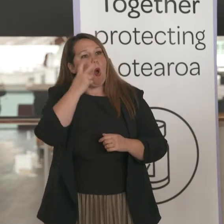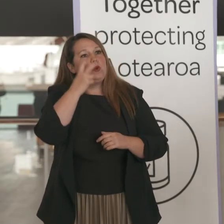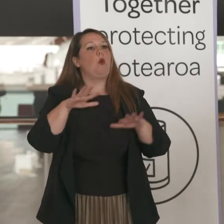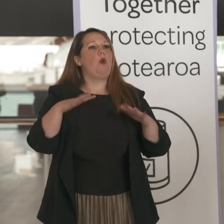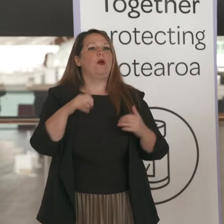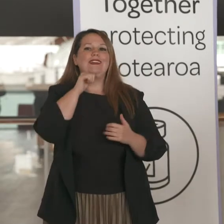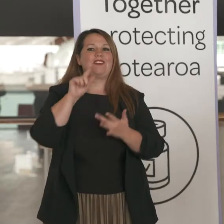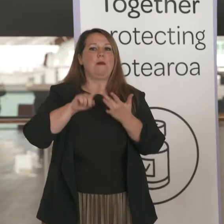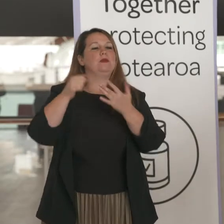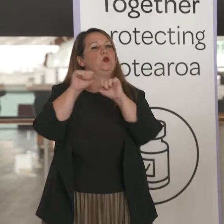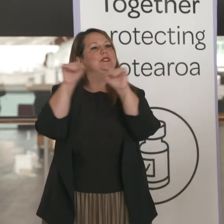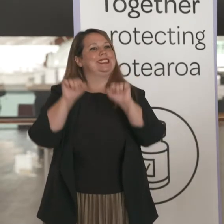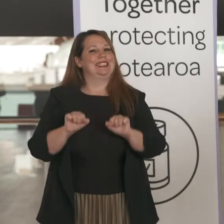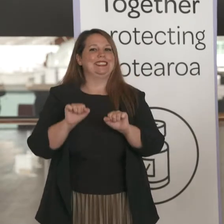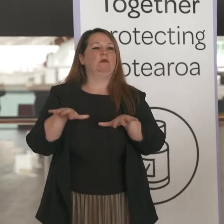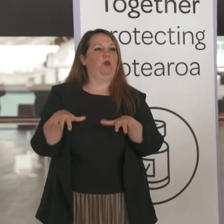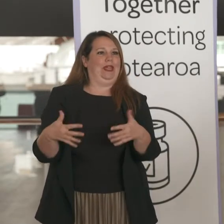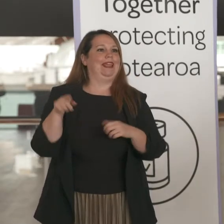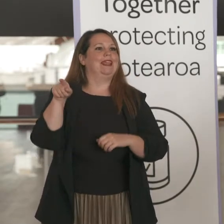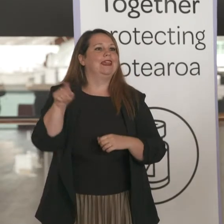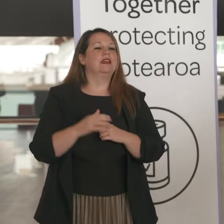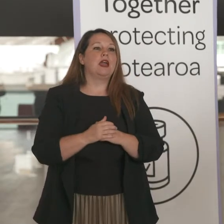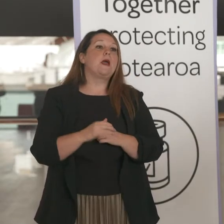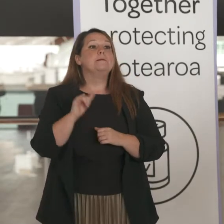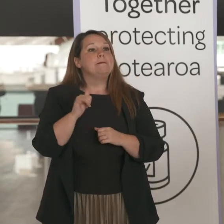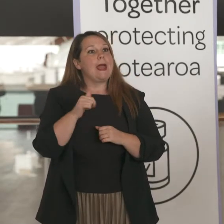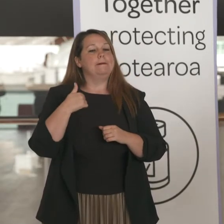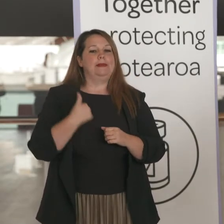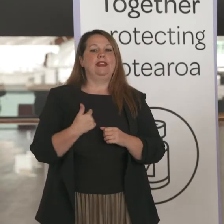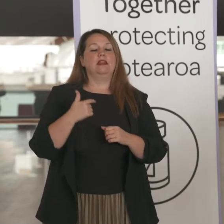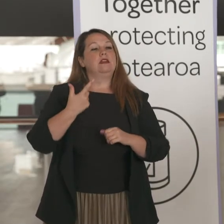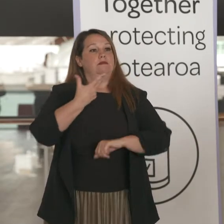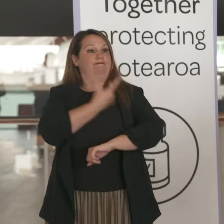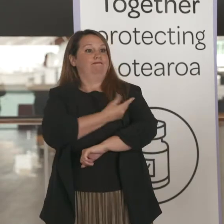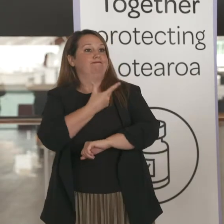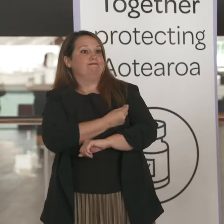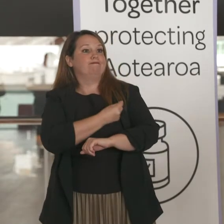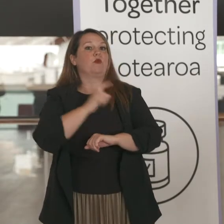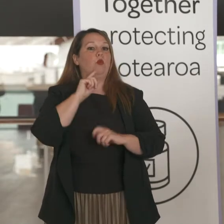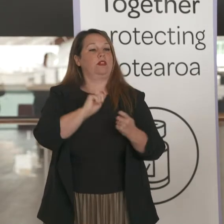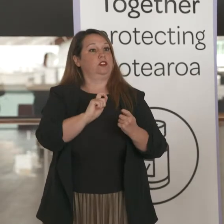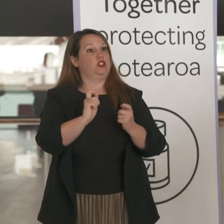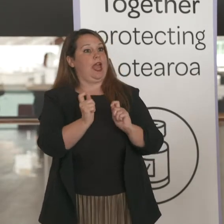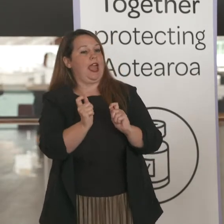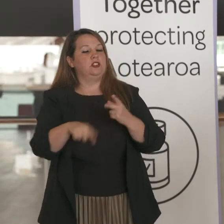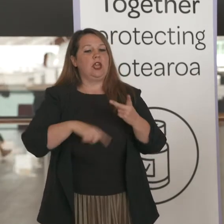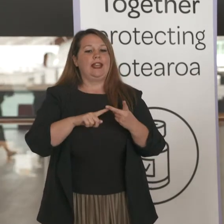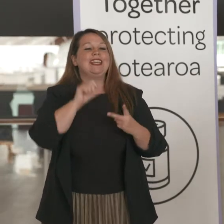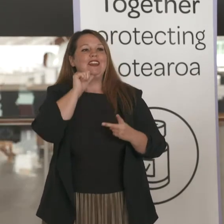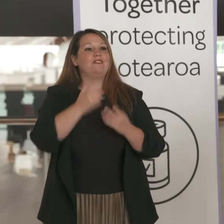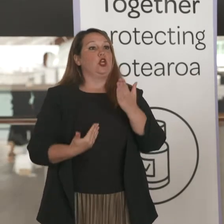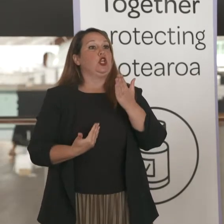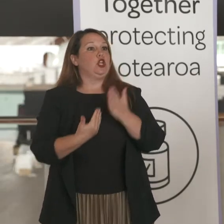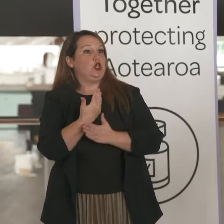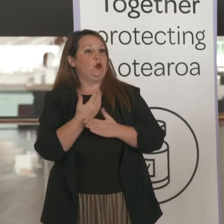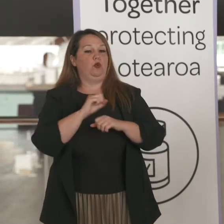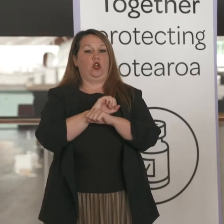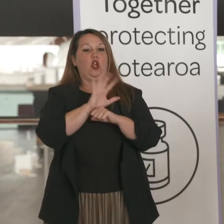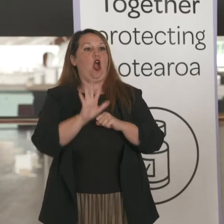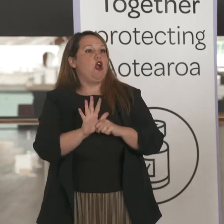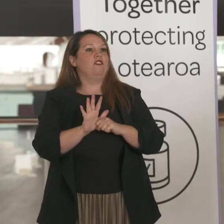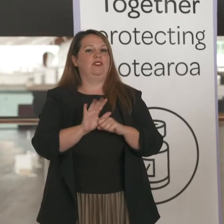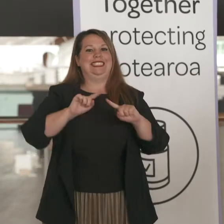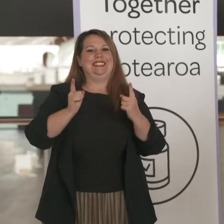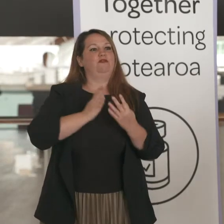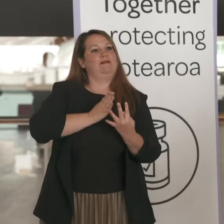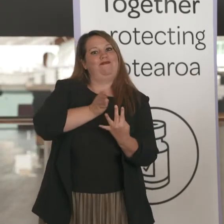might be new formulations of the vaccine, and if new problematic variants crop up that don't respond to our